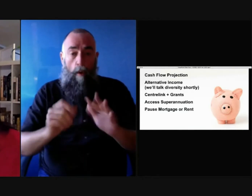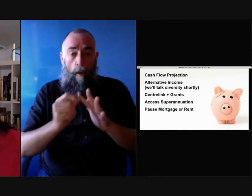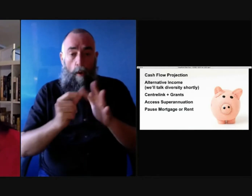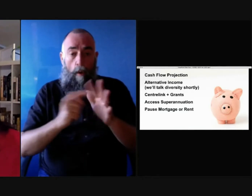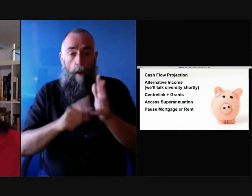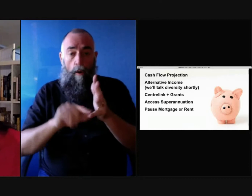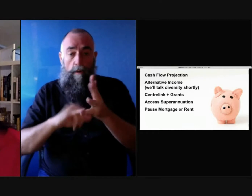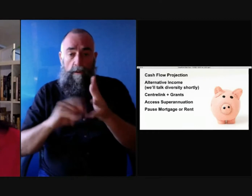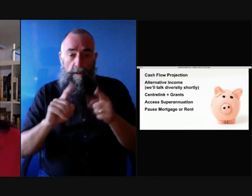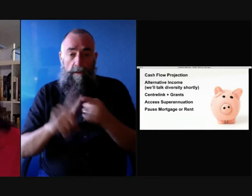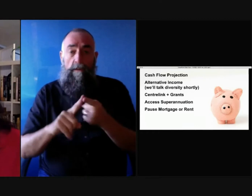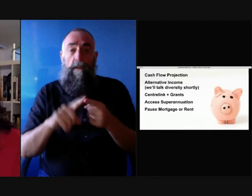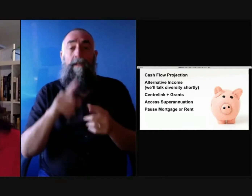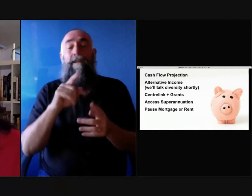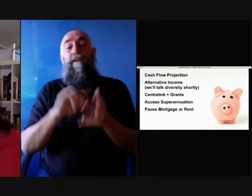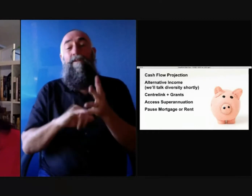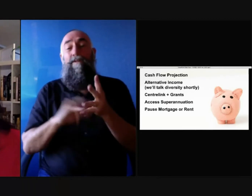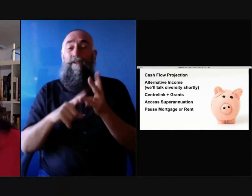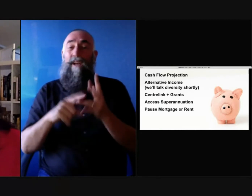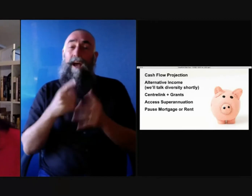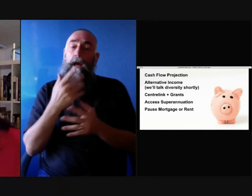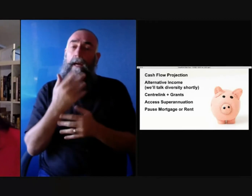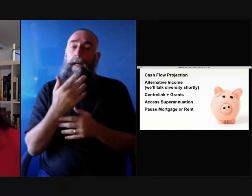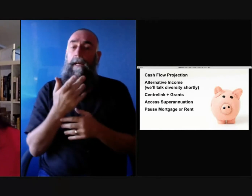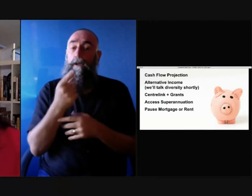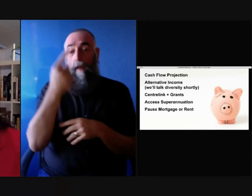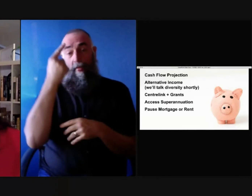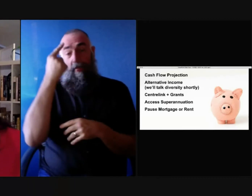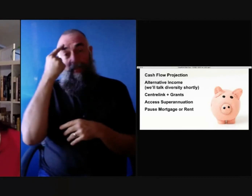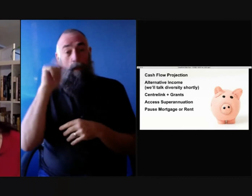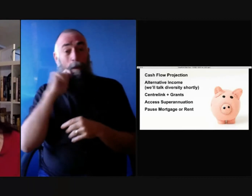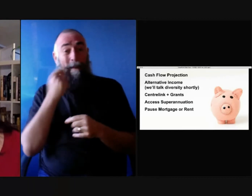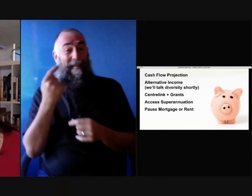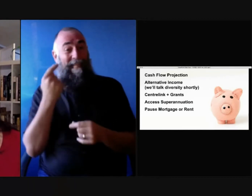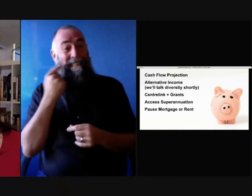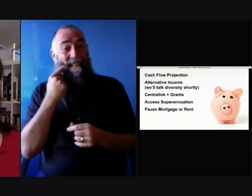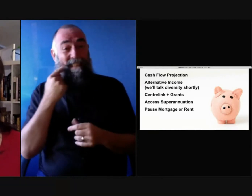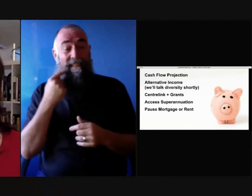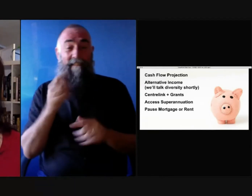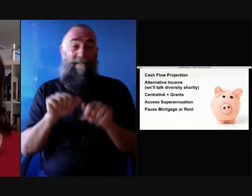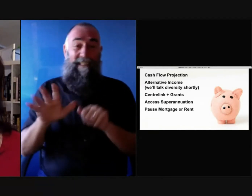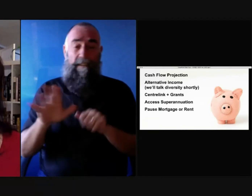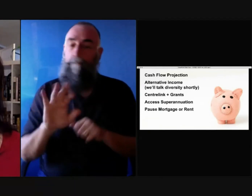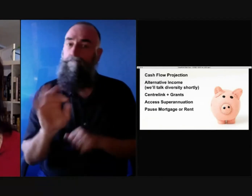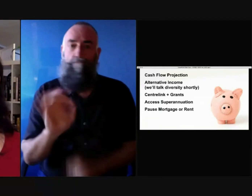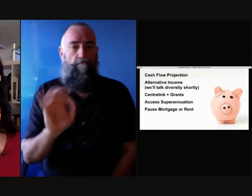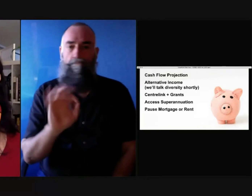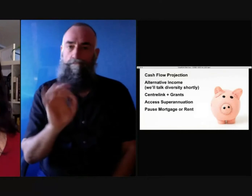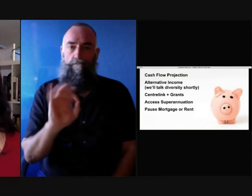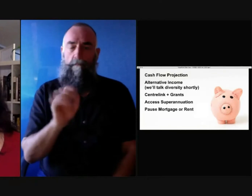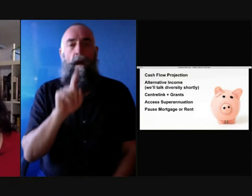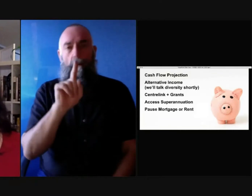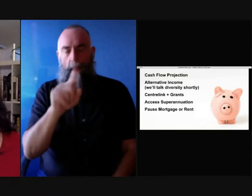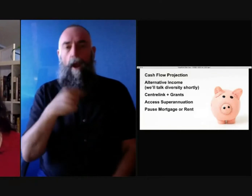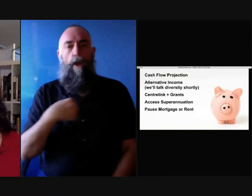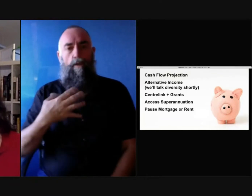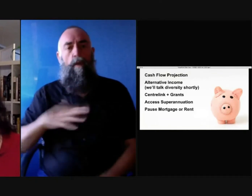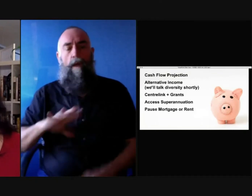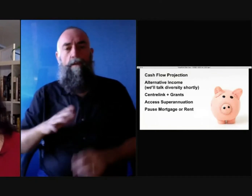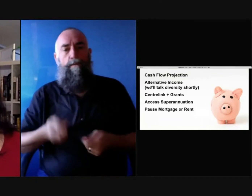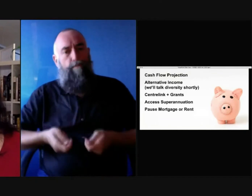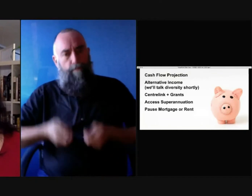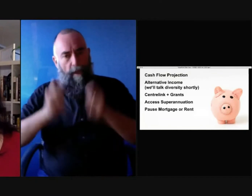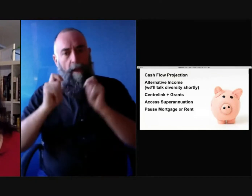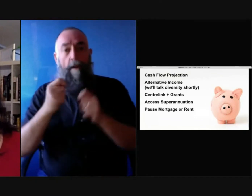it's not as fantastic as we thought it was going to be, but I still wanted to just point out that it's